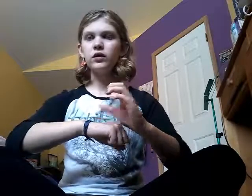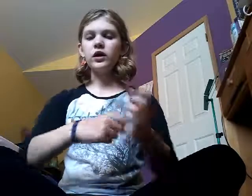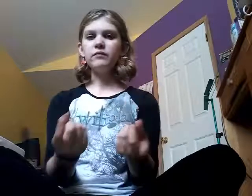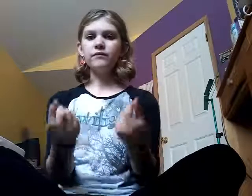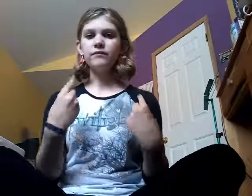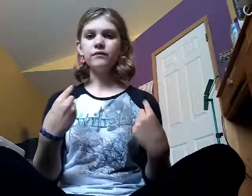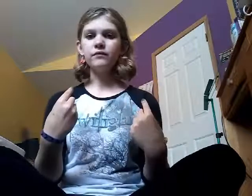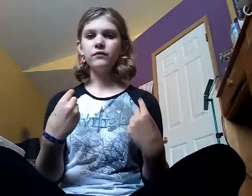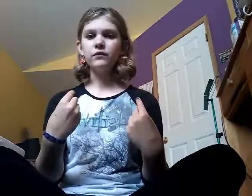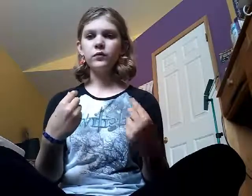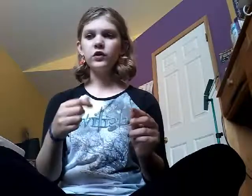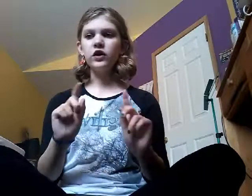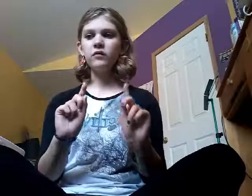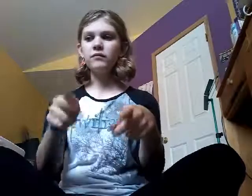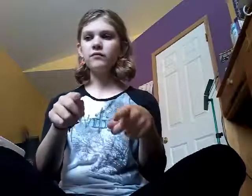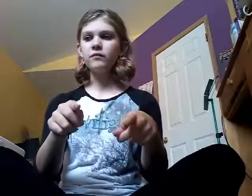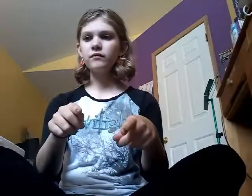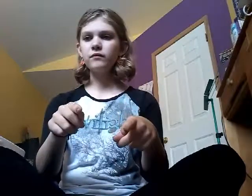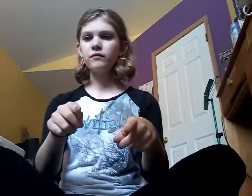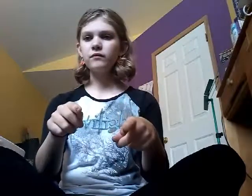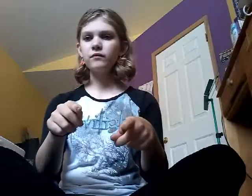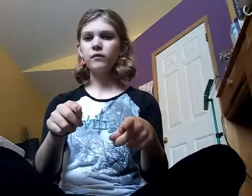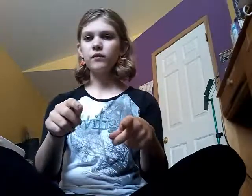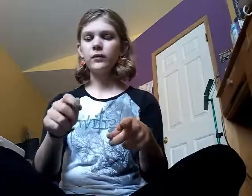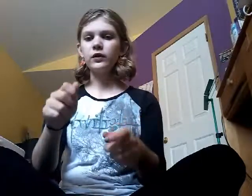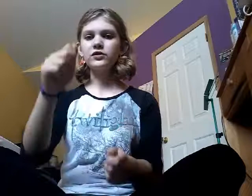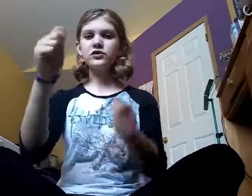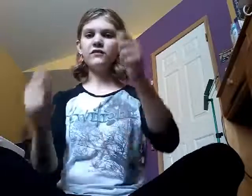Come. Go. Car drive.